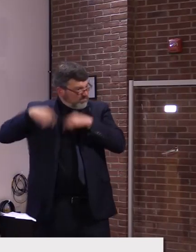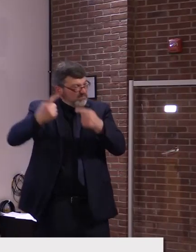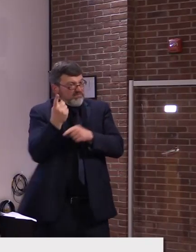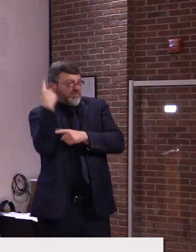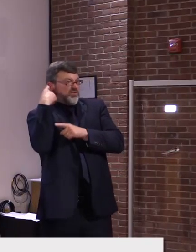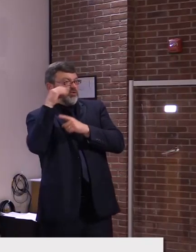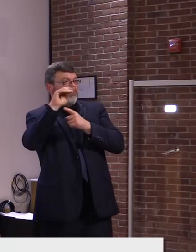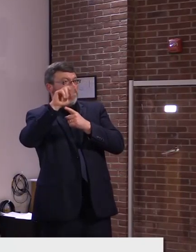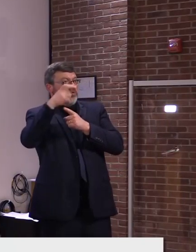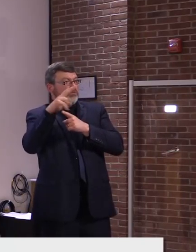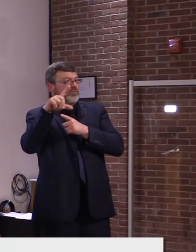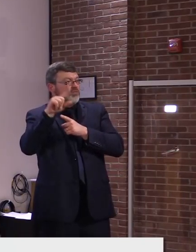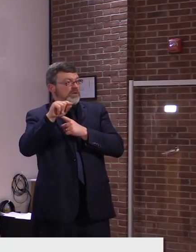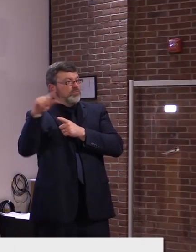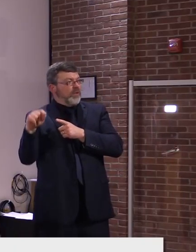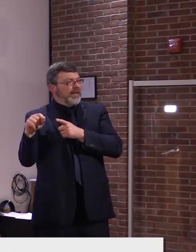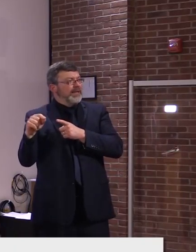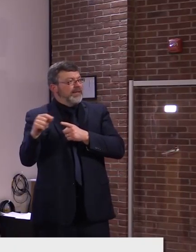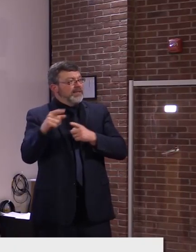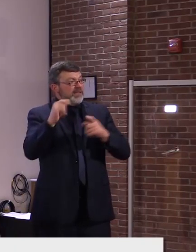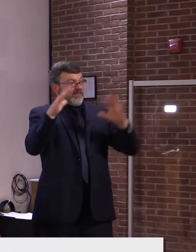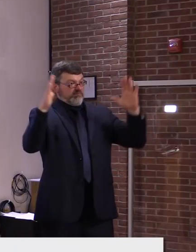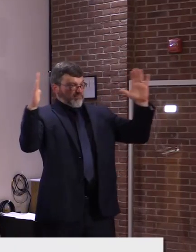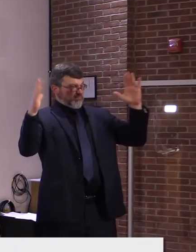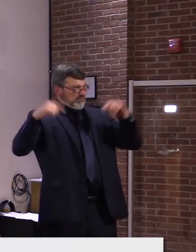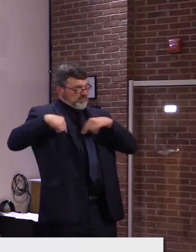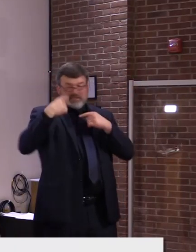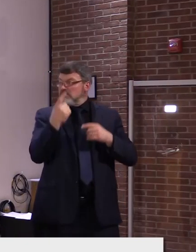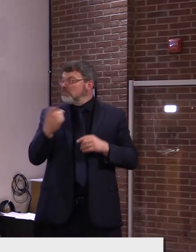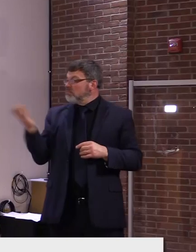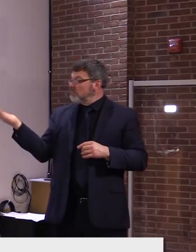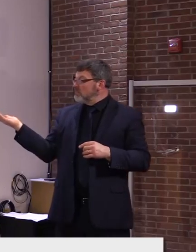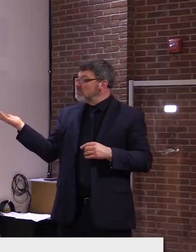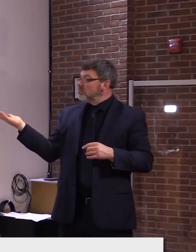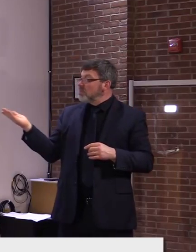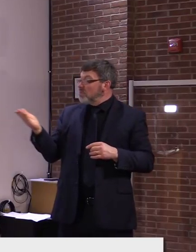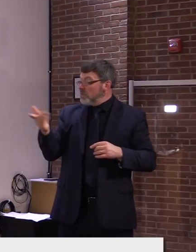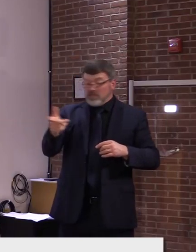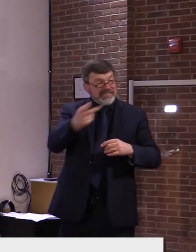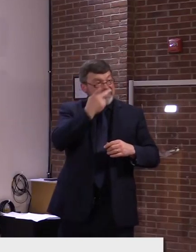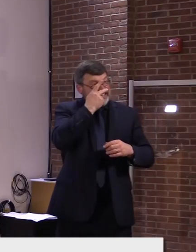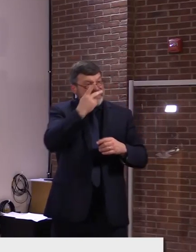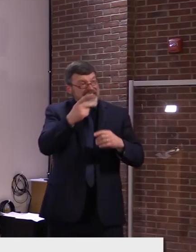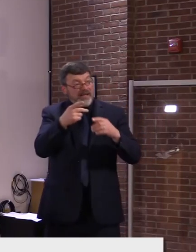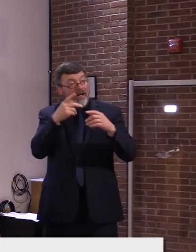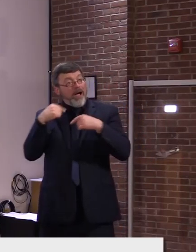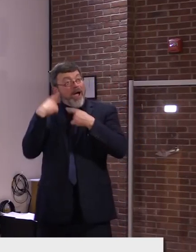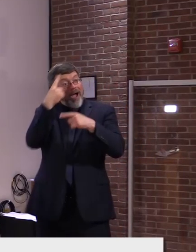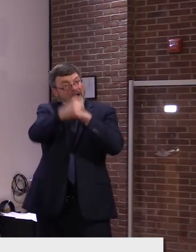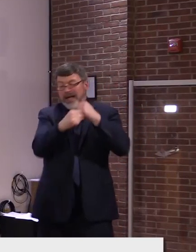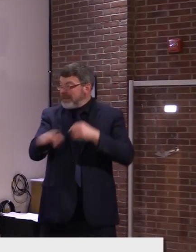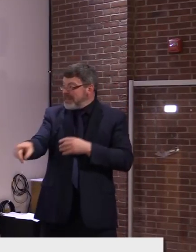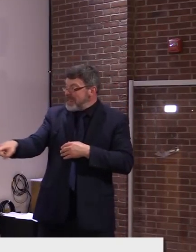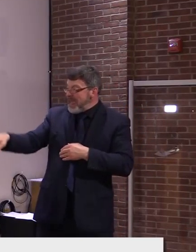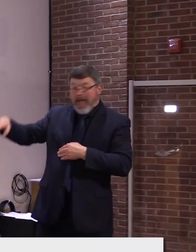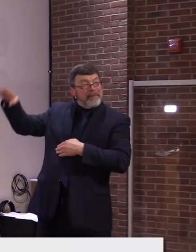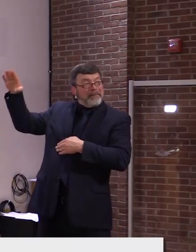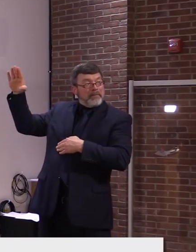cases have done, we're now past these very high peaks, coming down to an